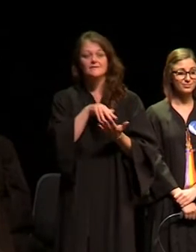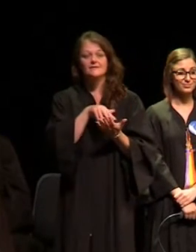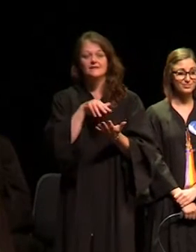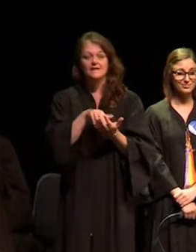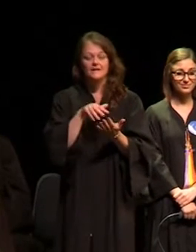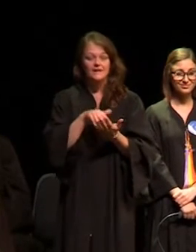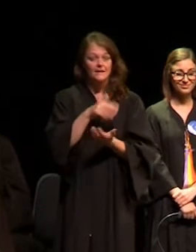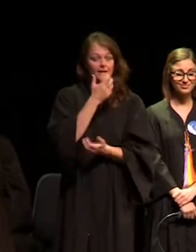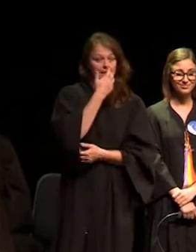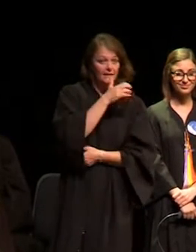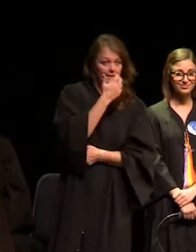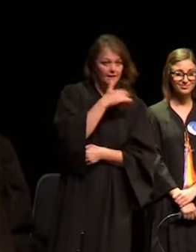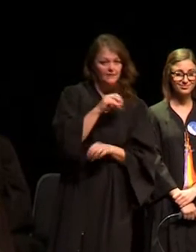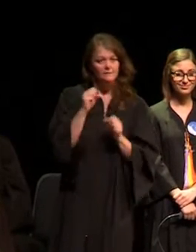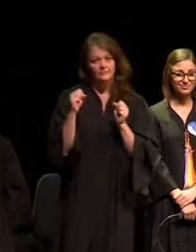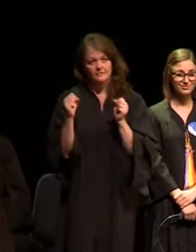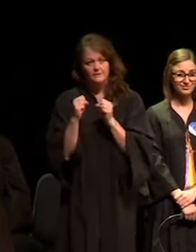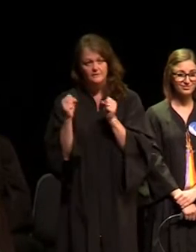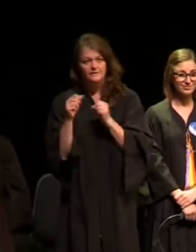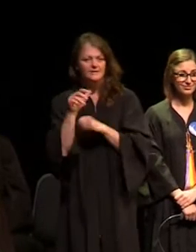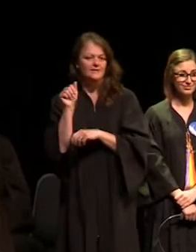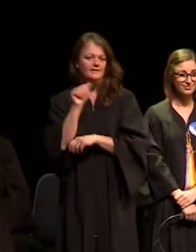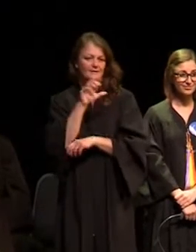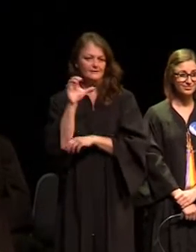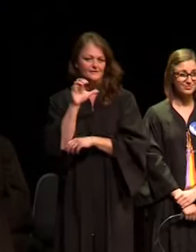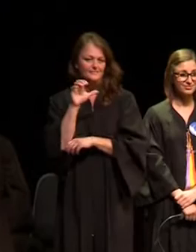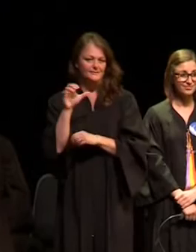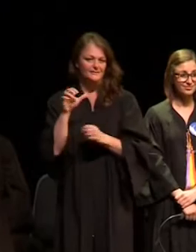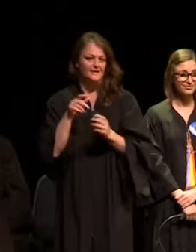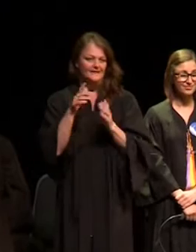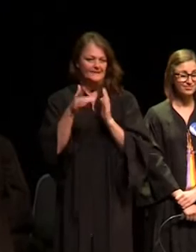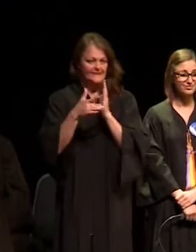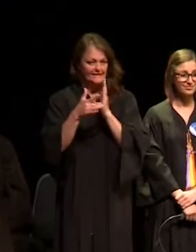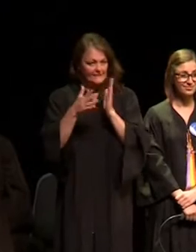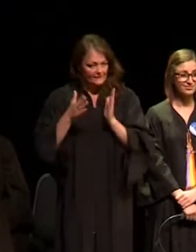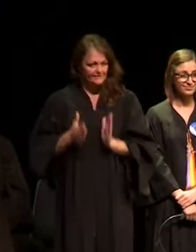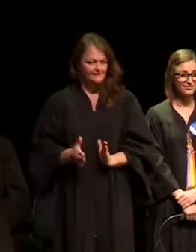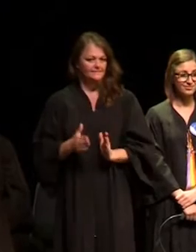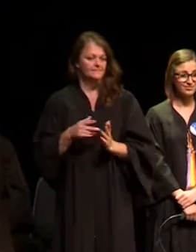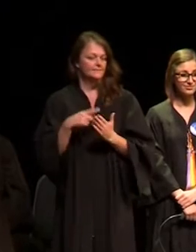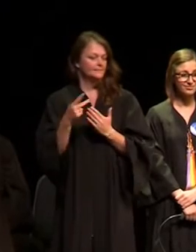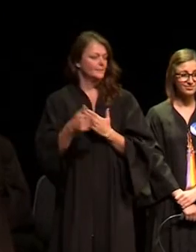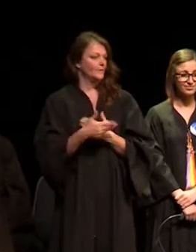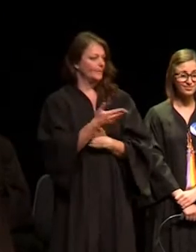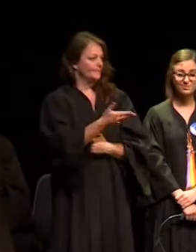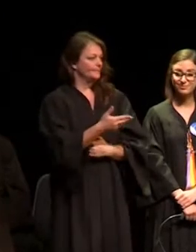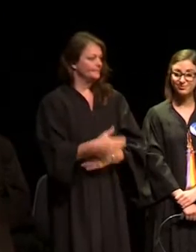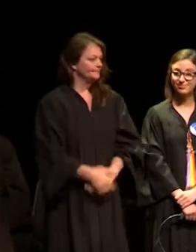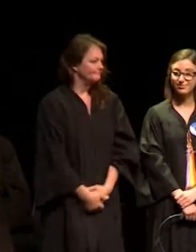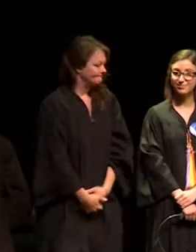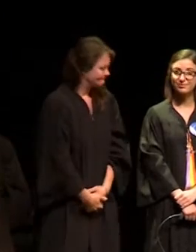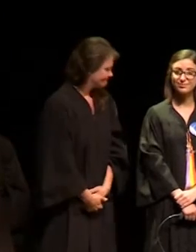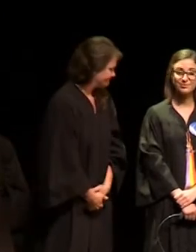Heating, Refrigeration, and Air Conditioning Technician Program.